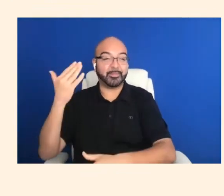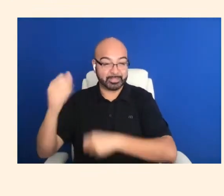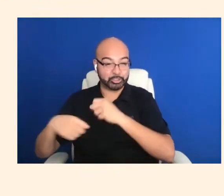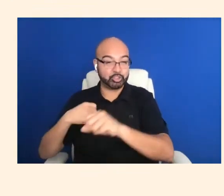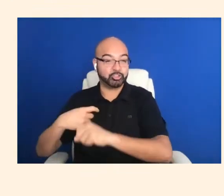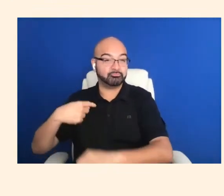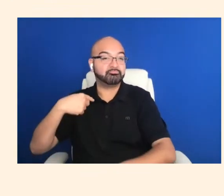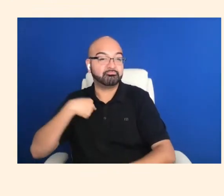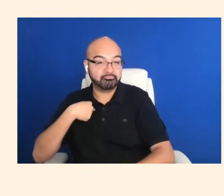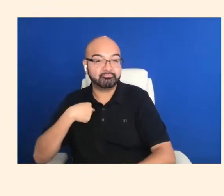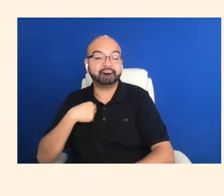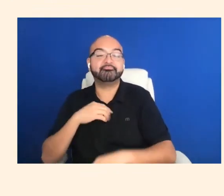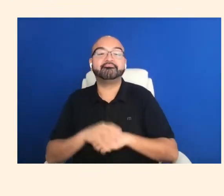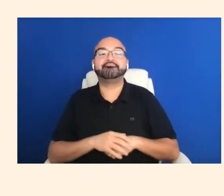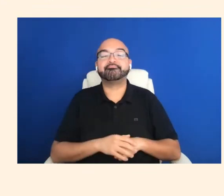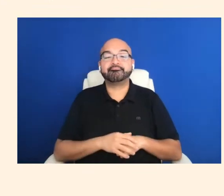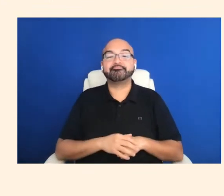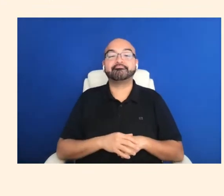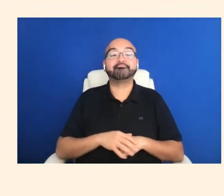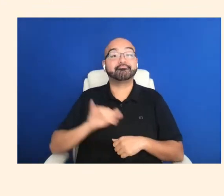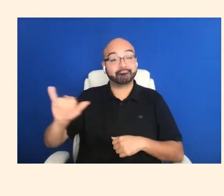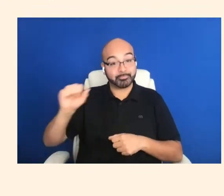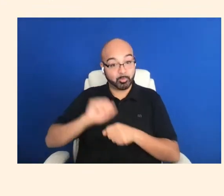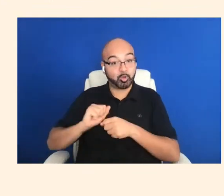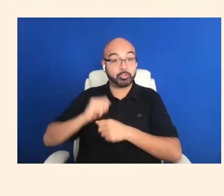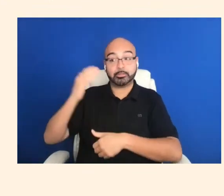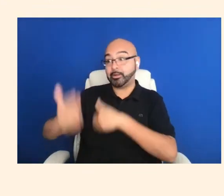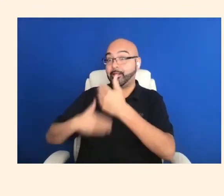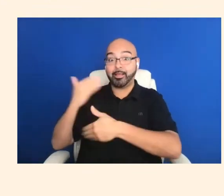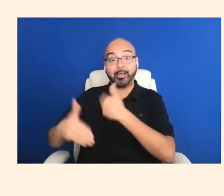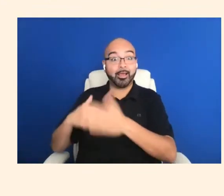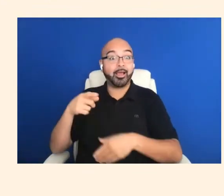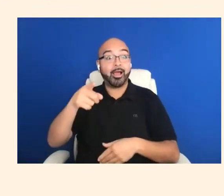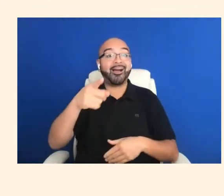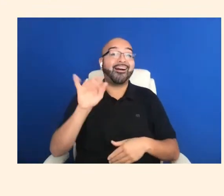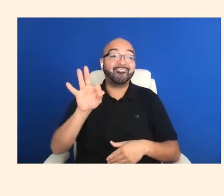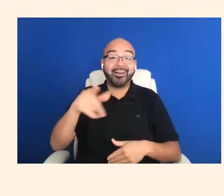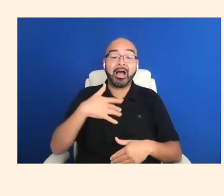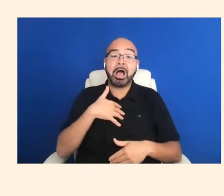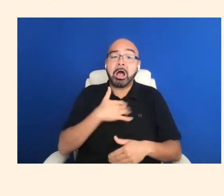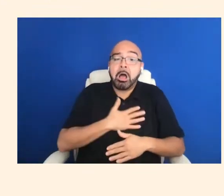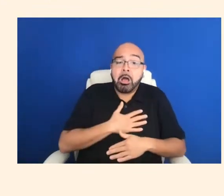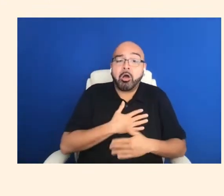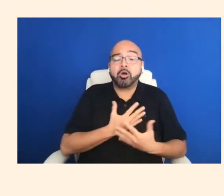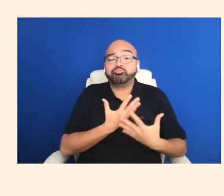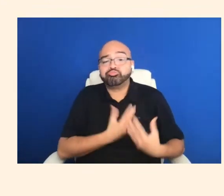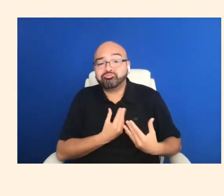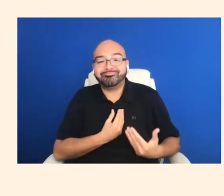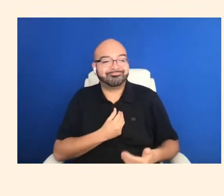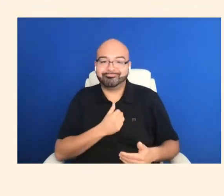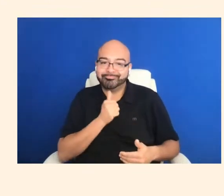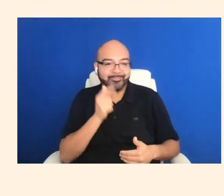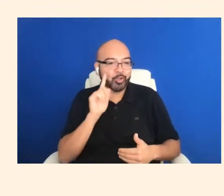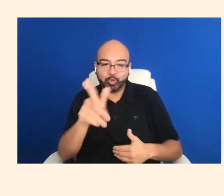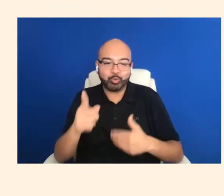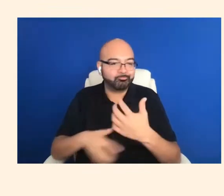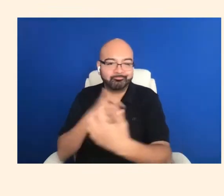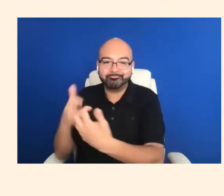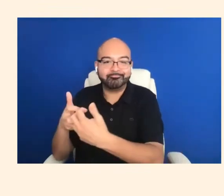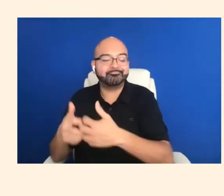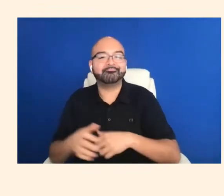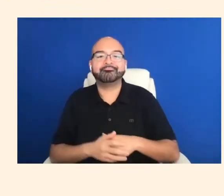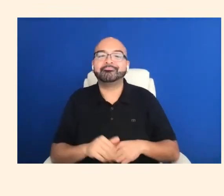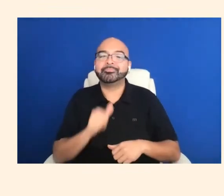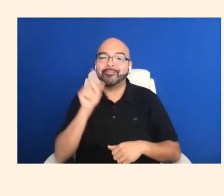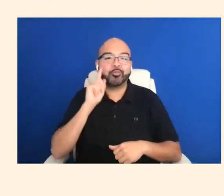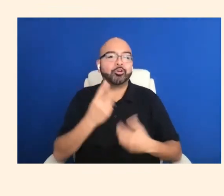This work is not for the weak. This work is not for the faint of heart. This work is not for a